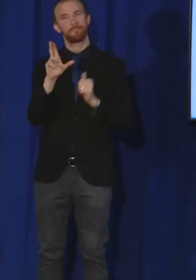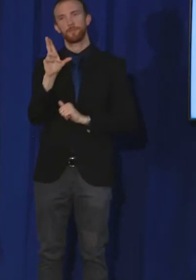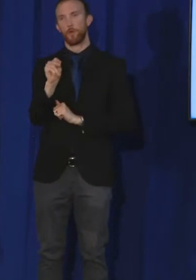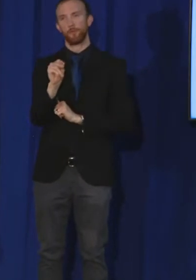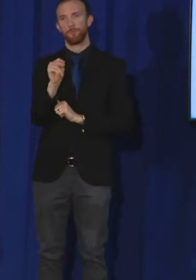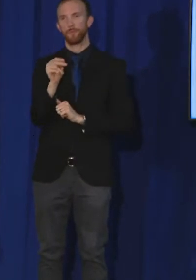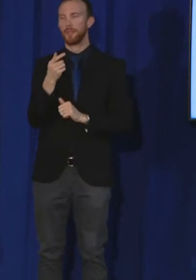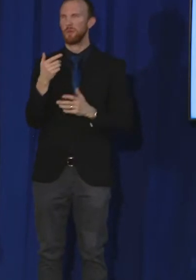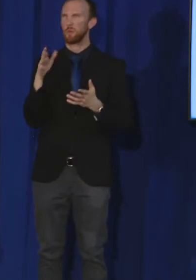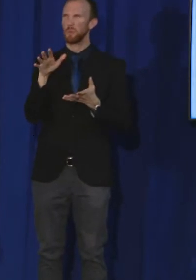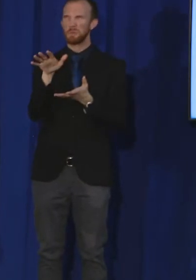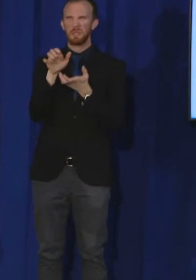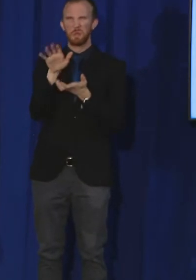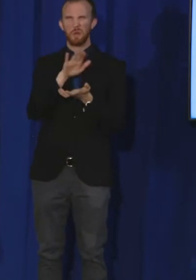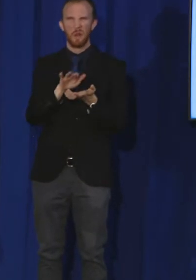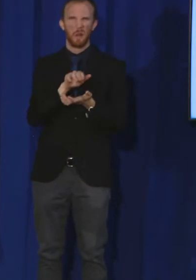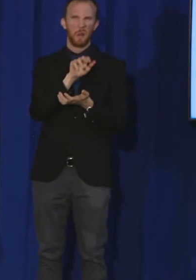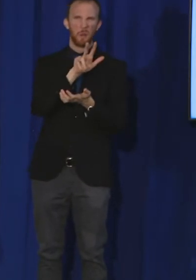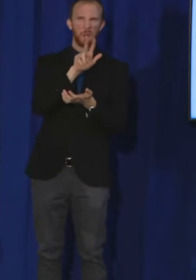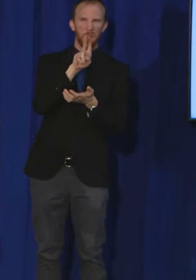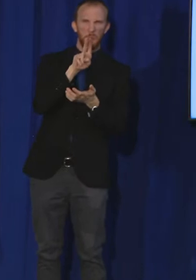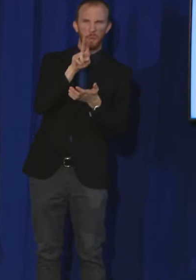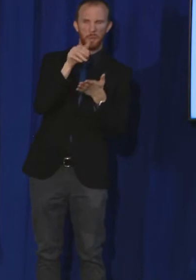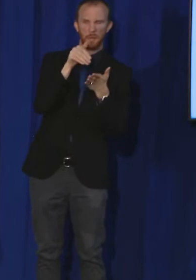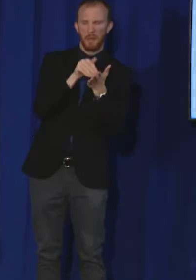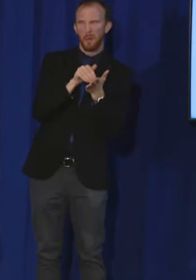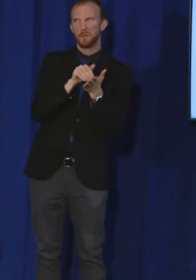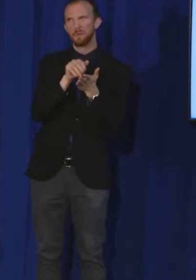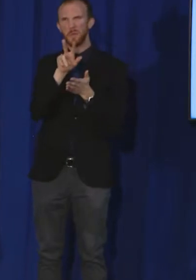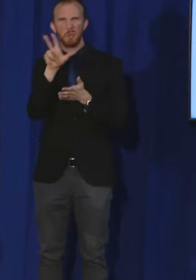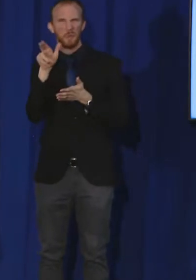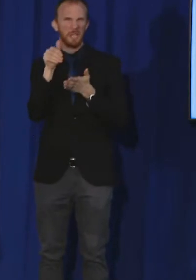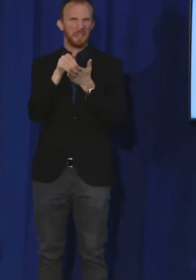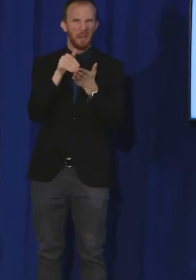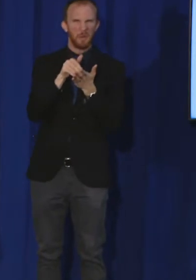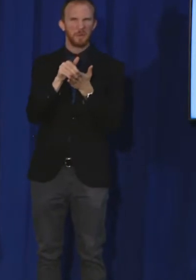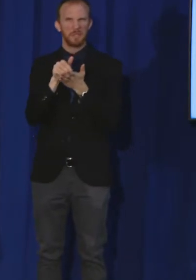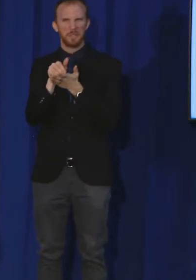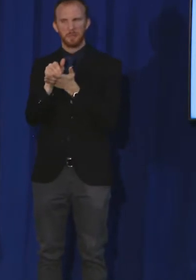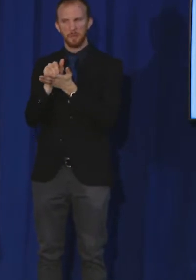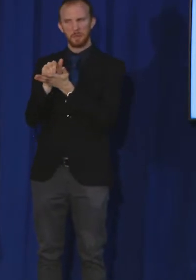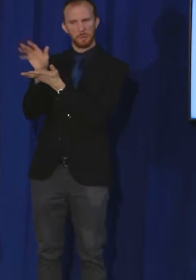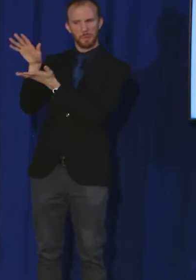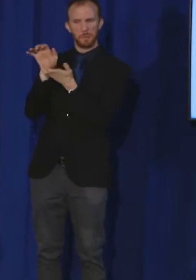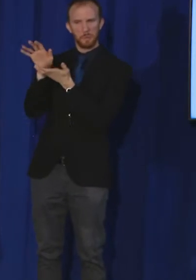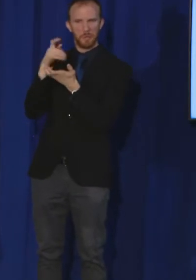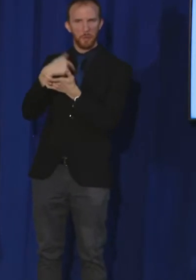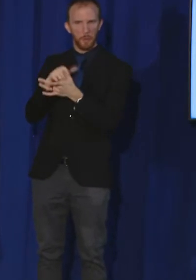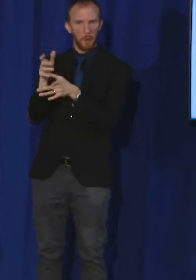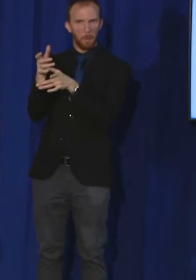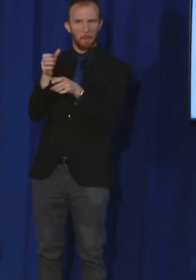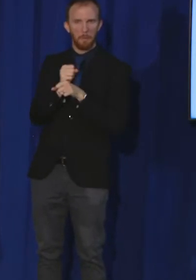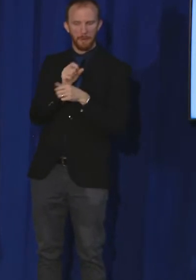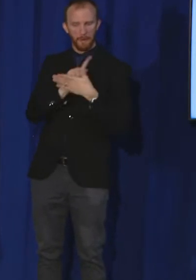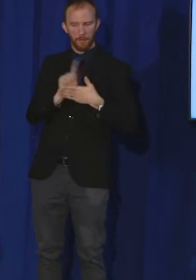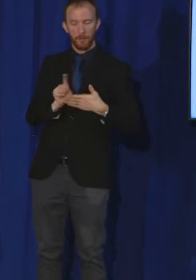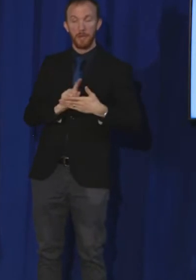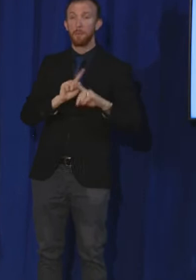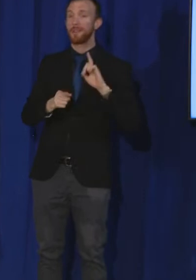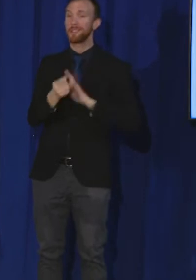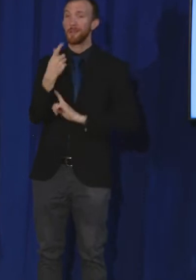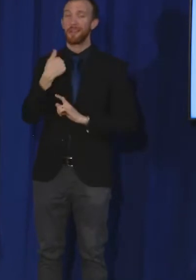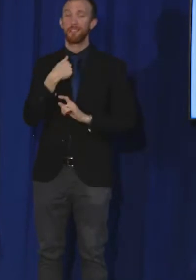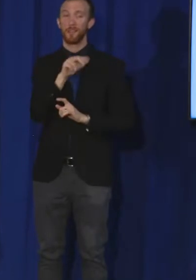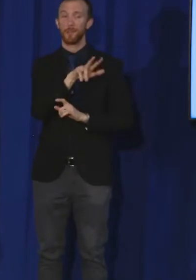doses of between 32 and 33,000 first doses of in Chicago right now every week. We have